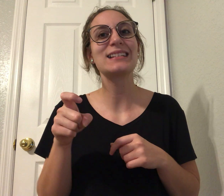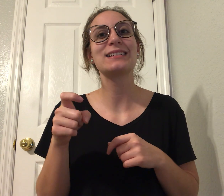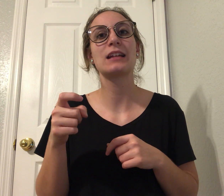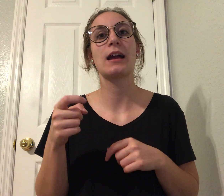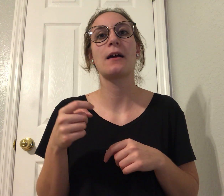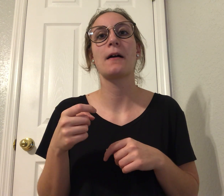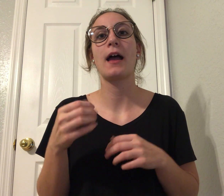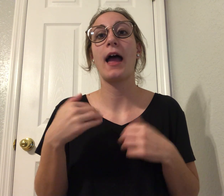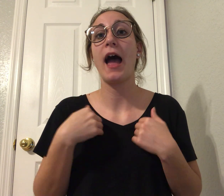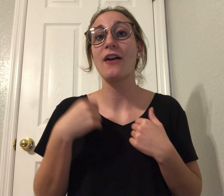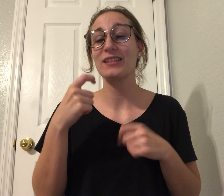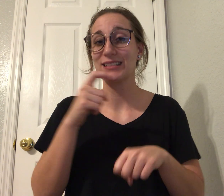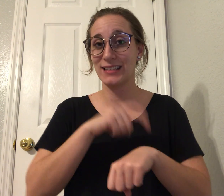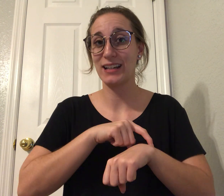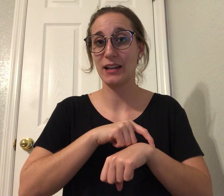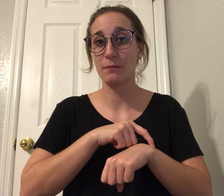overwhelmed with information and